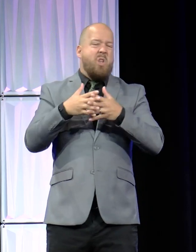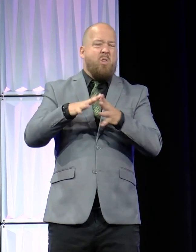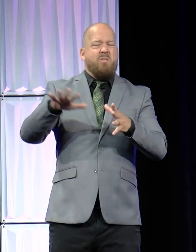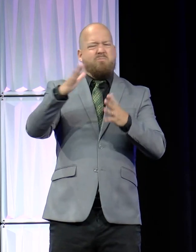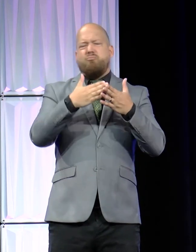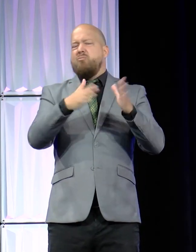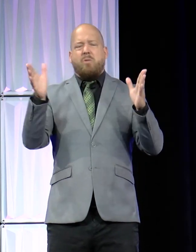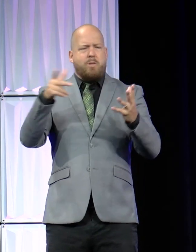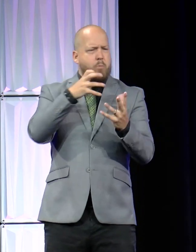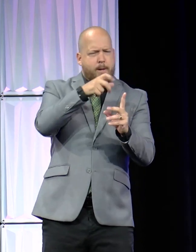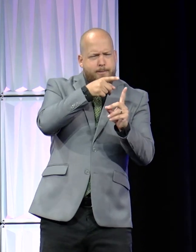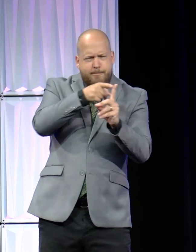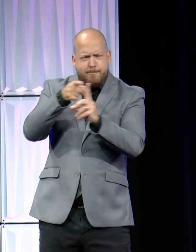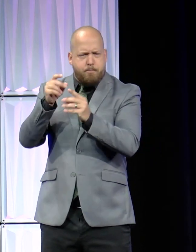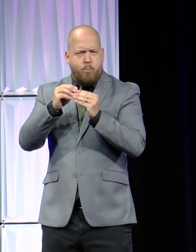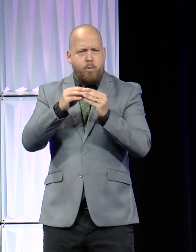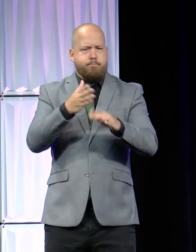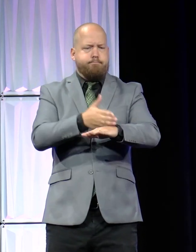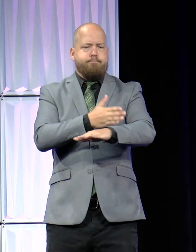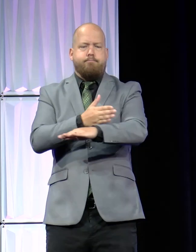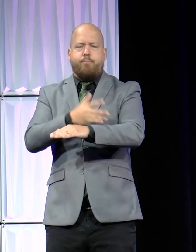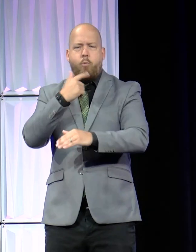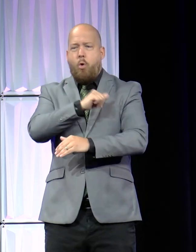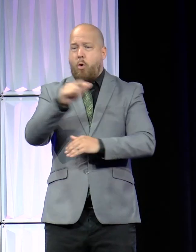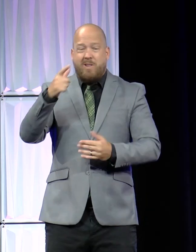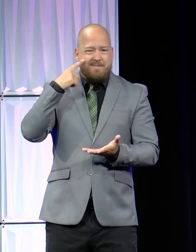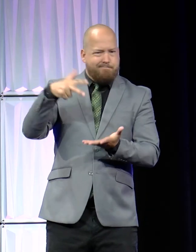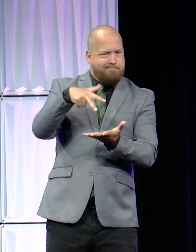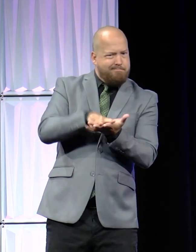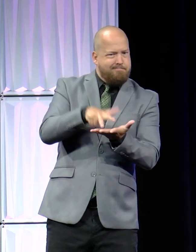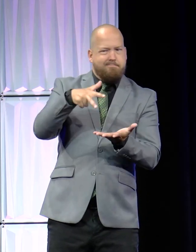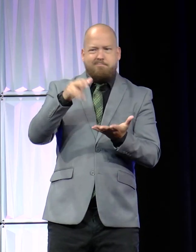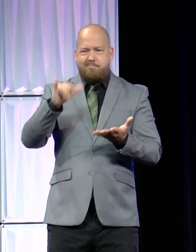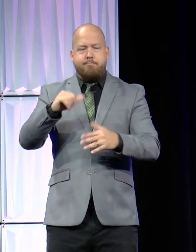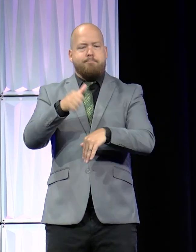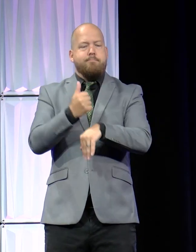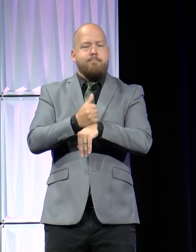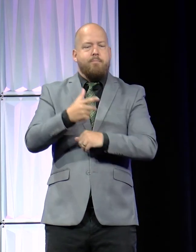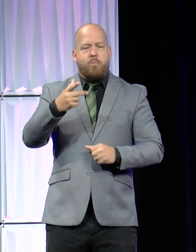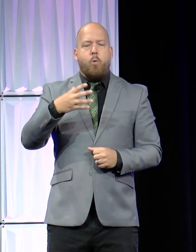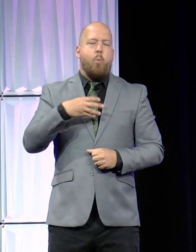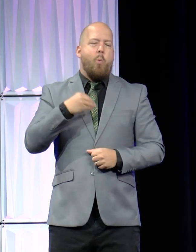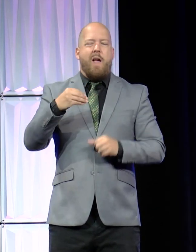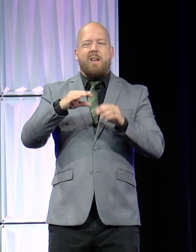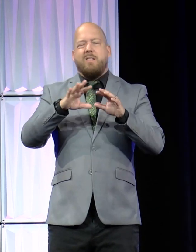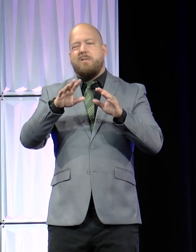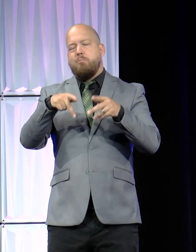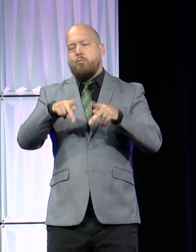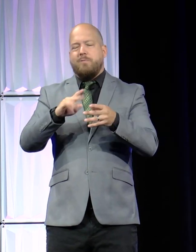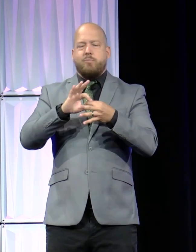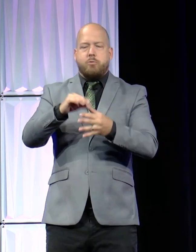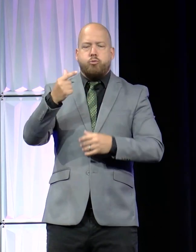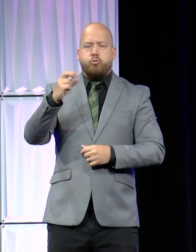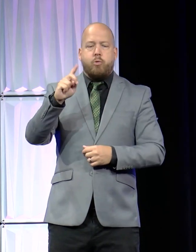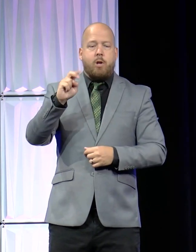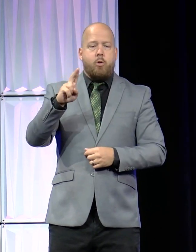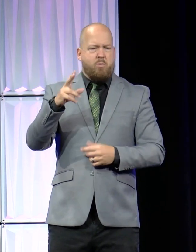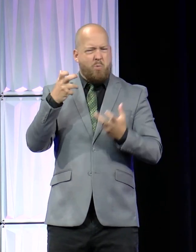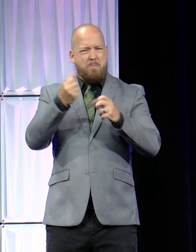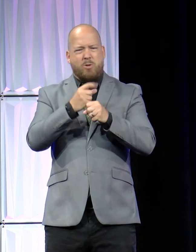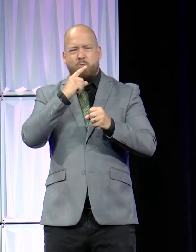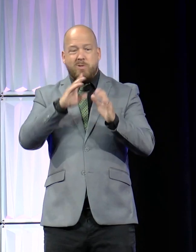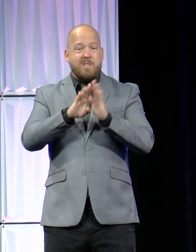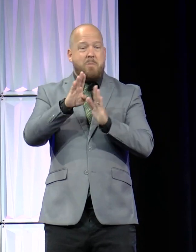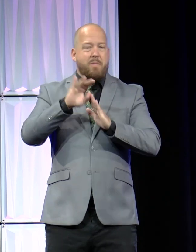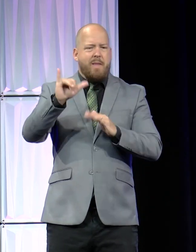office establishing the White House Gender Policy Council, the president called on us to develop the first ever national plan to